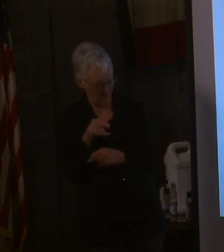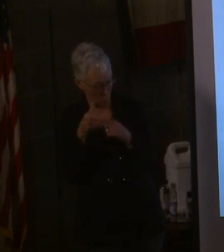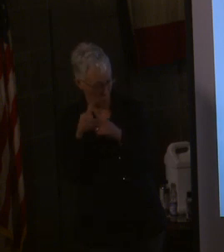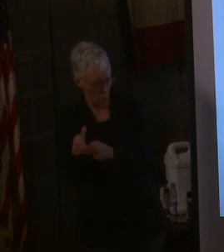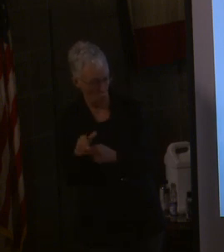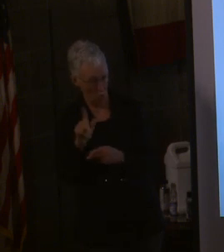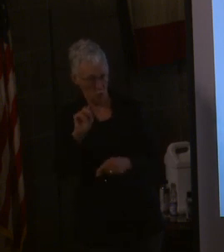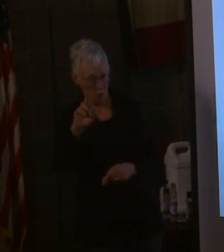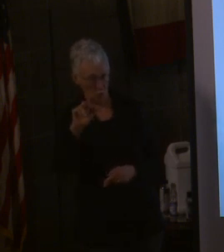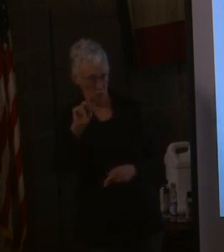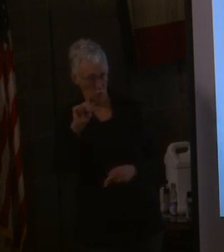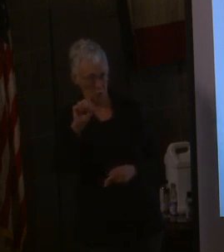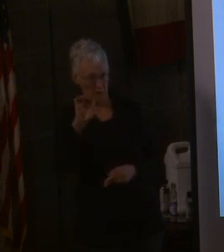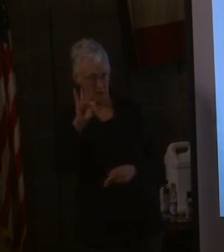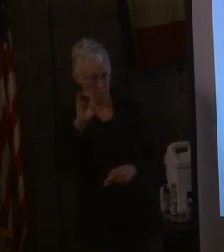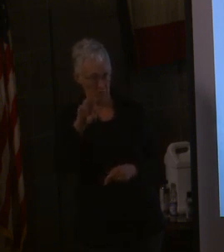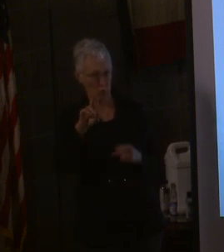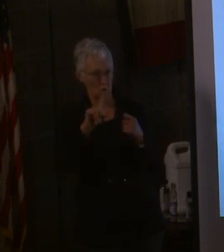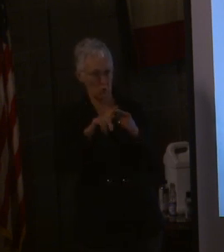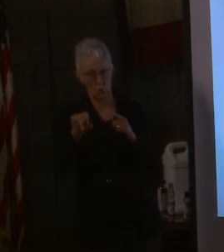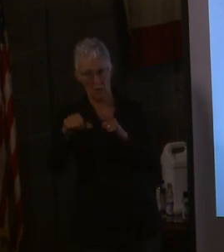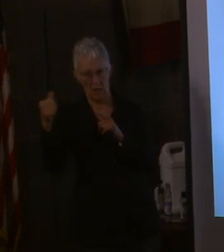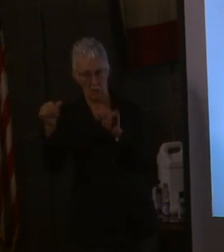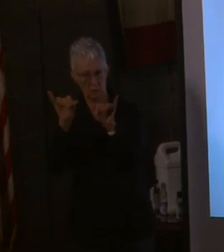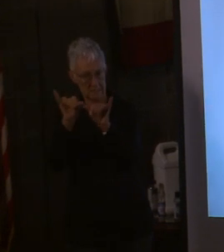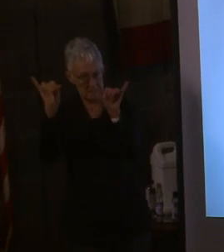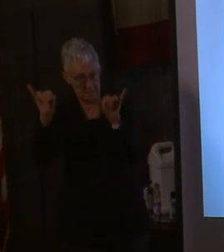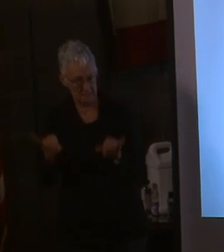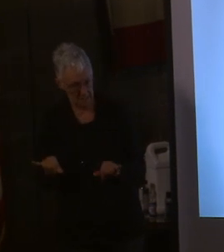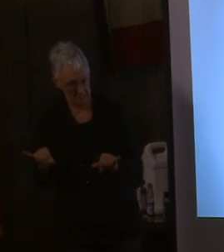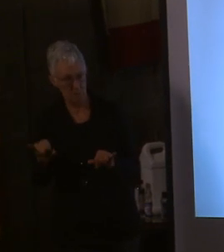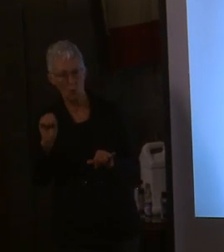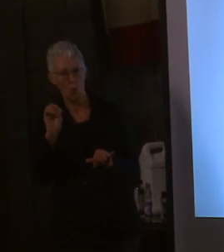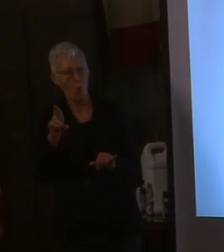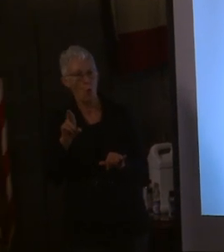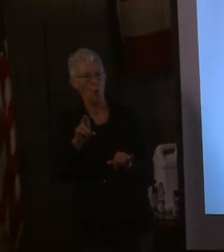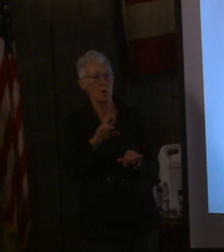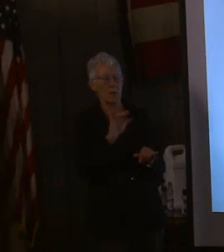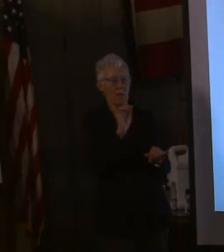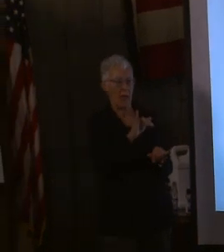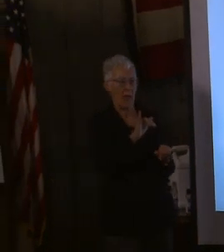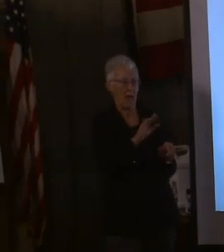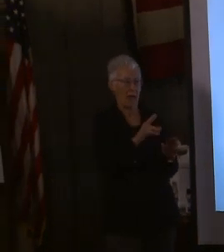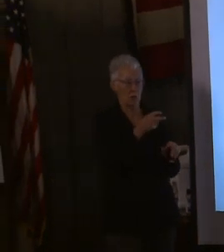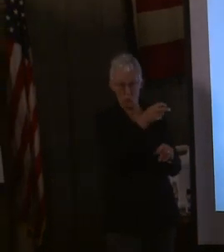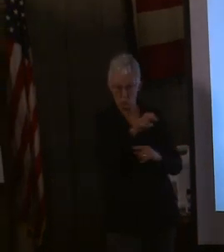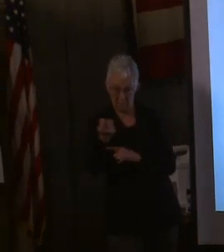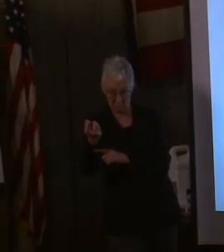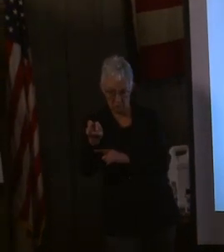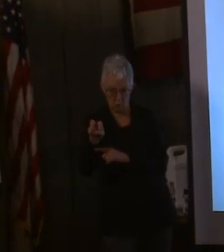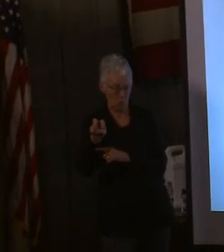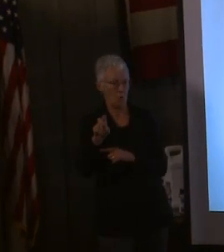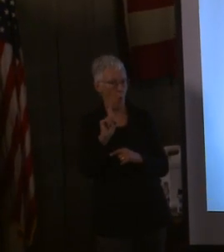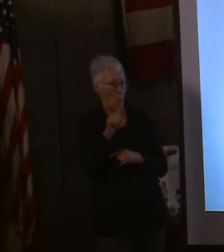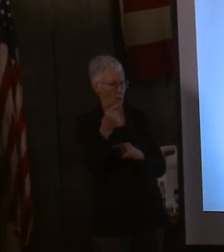just transferring COVID patients? So with regard to the limitation we put on hospitals to